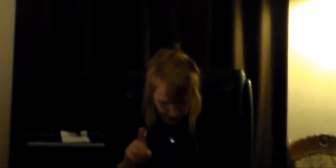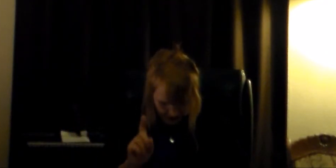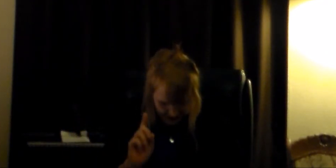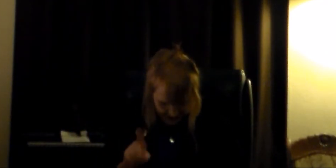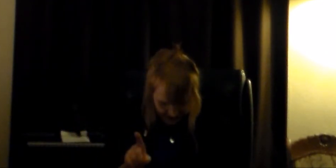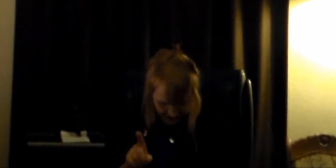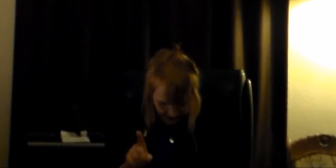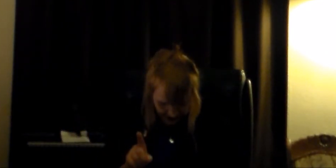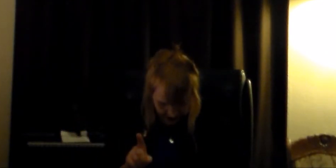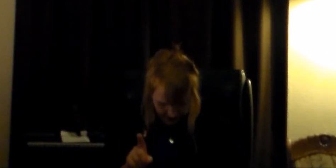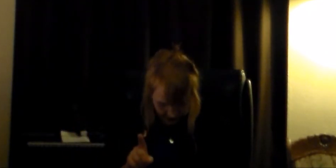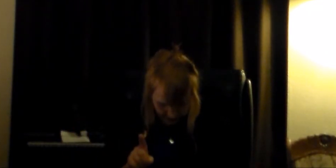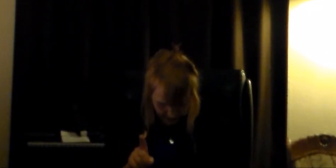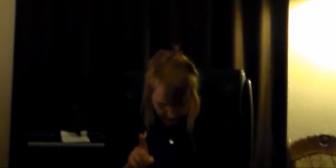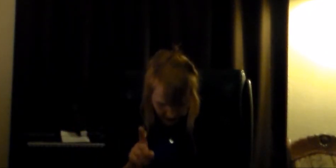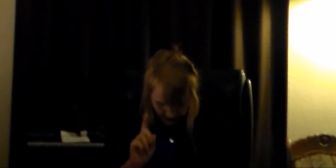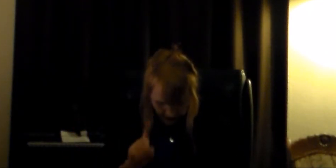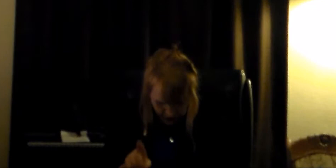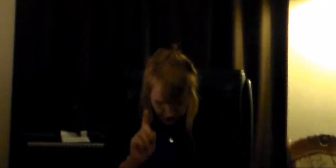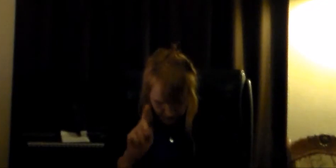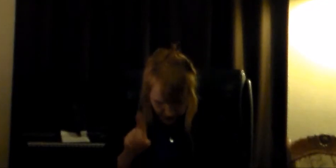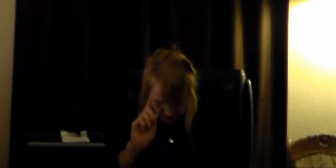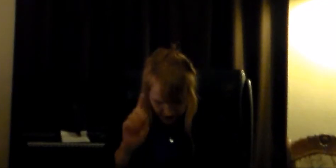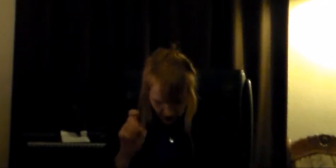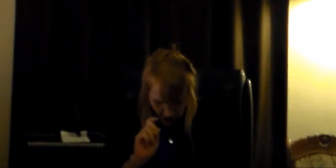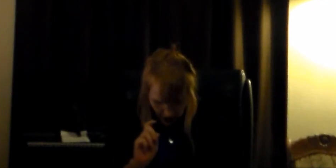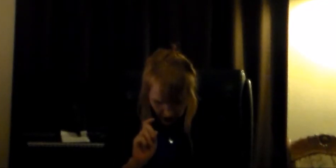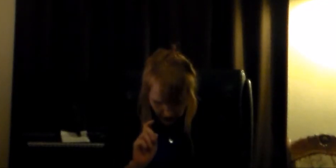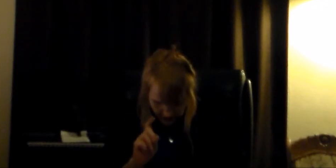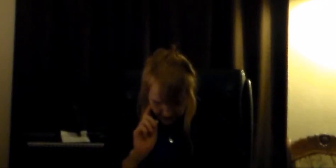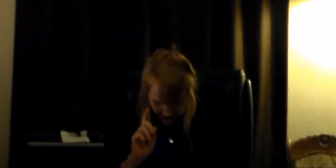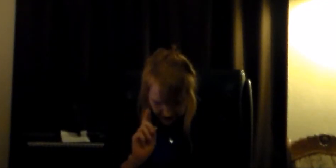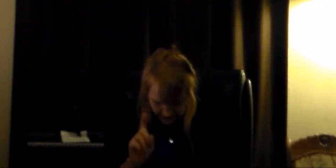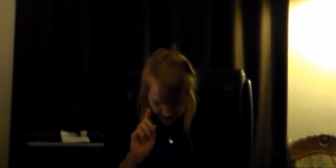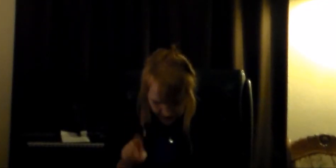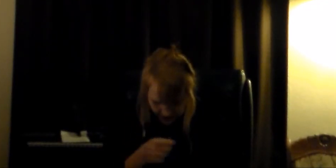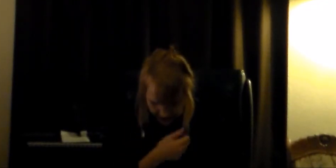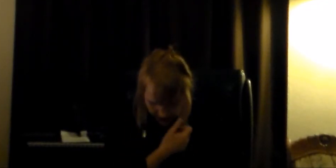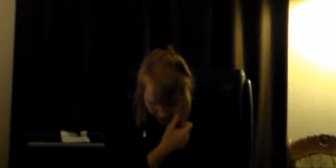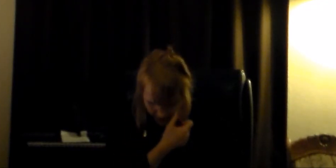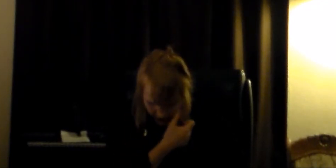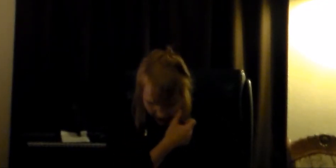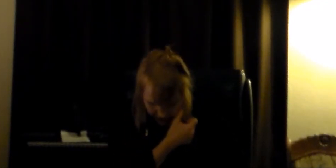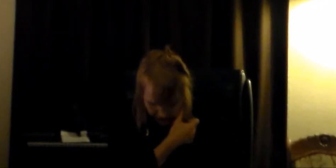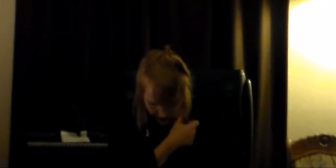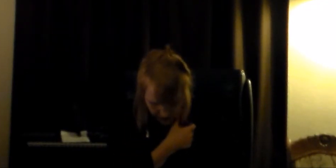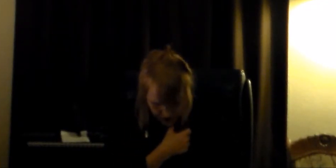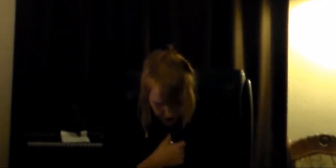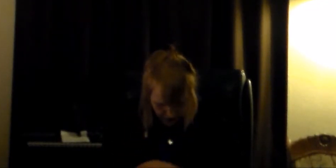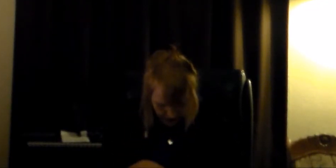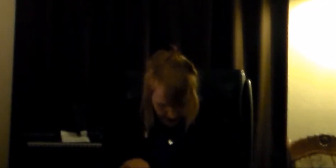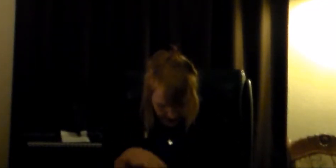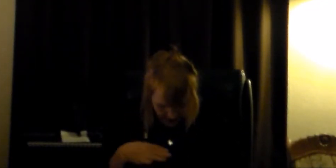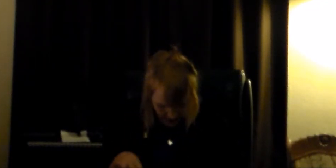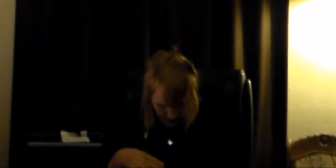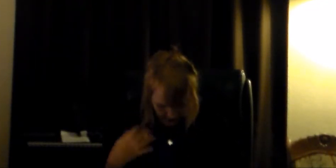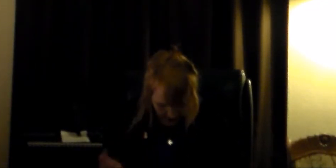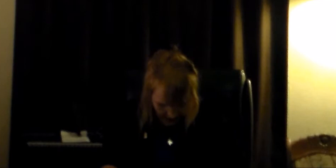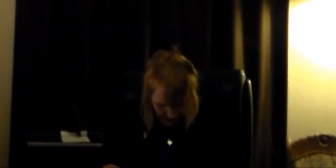looks attentively into the perfect law that gives freedom and continues to do this, not